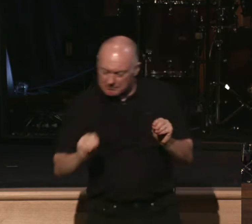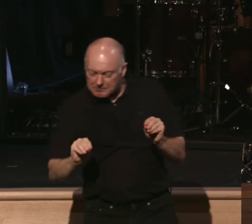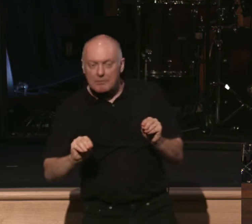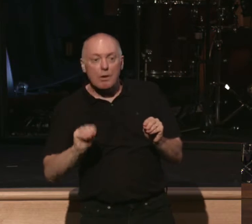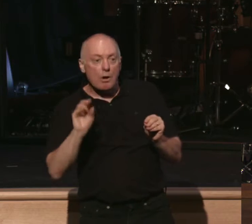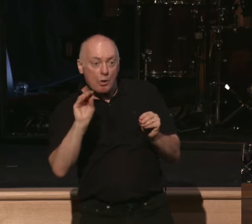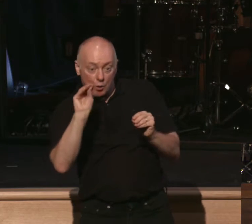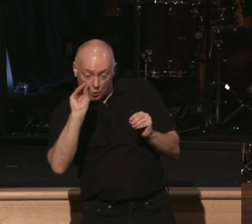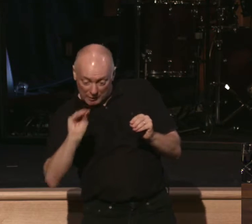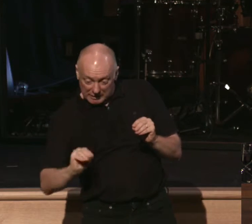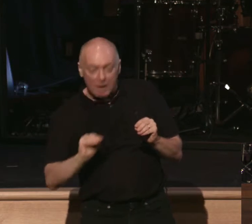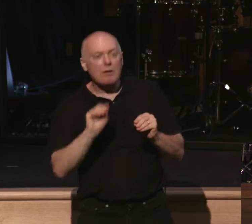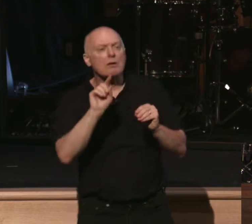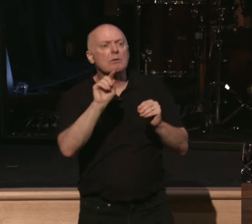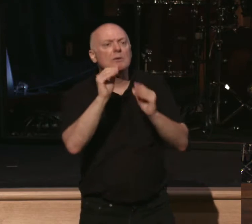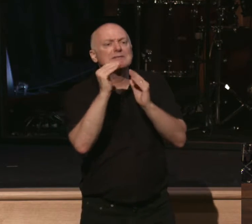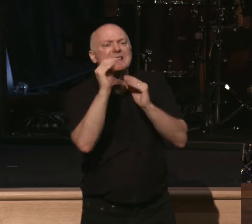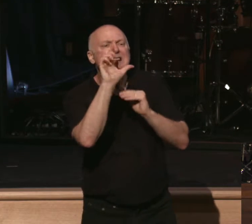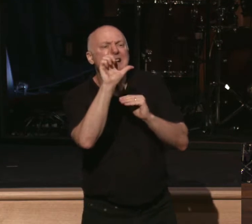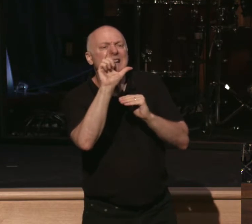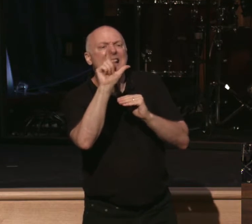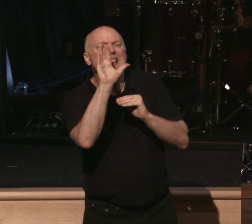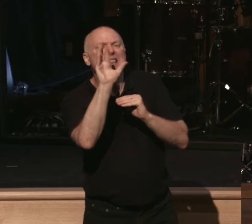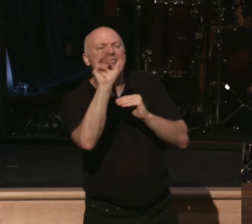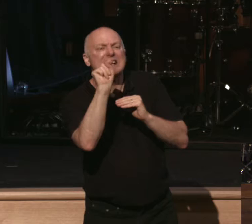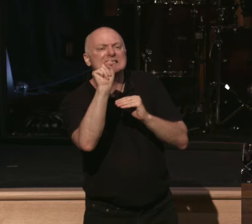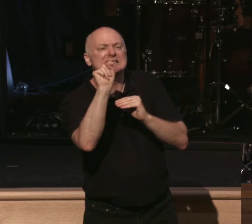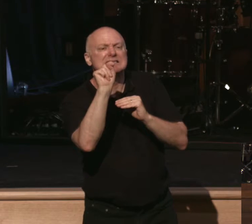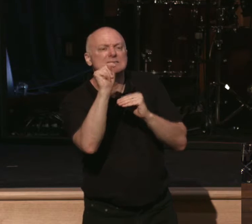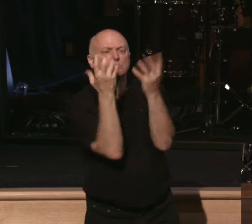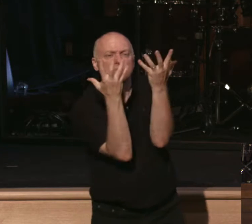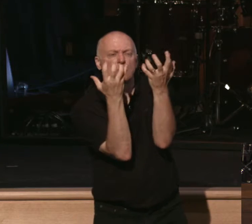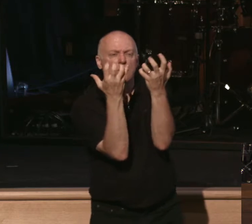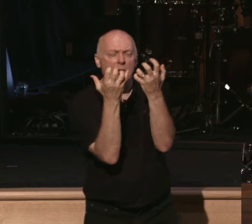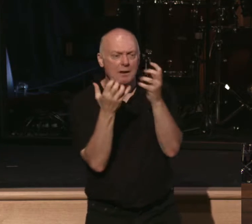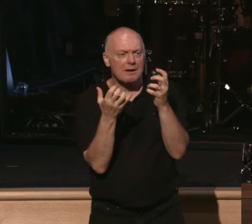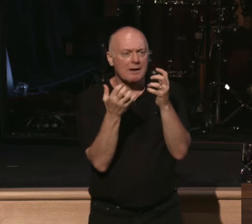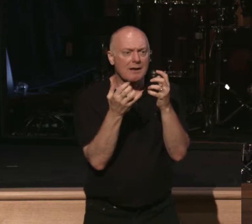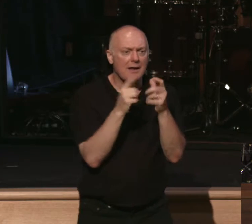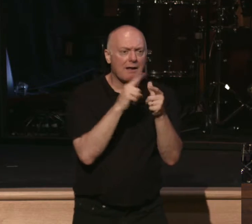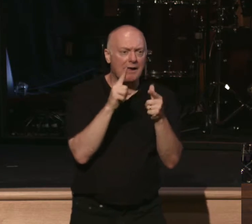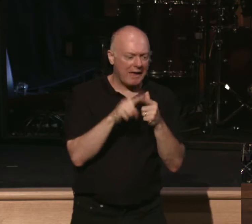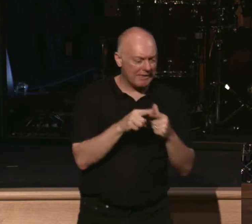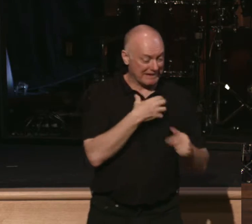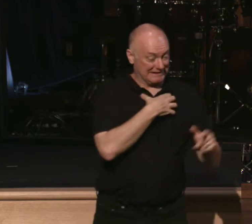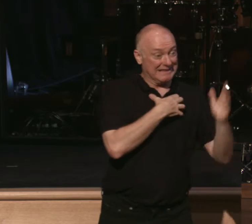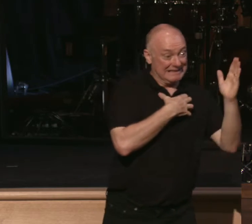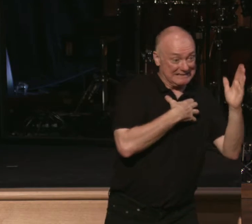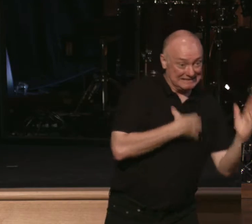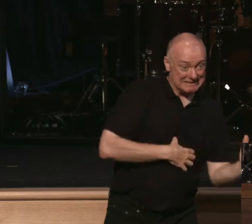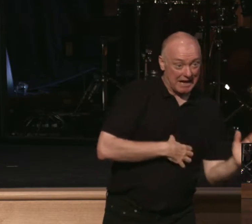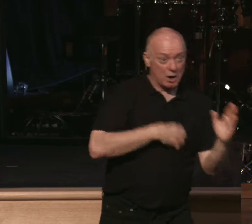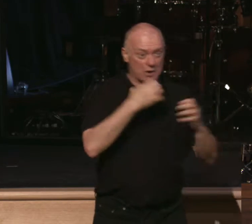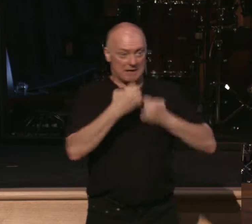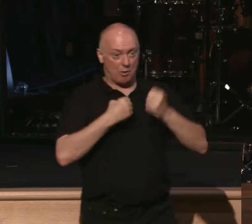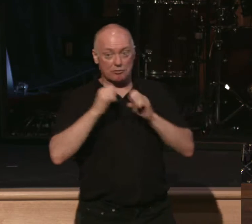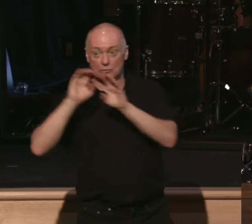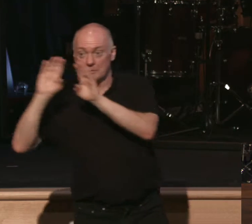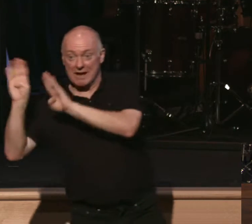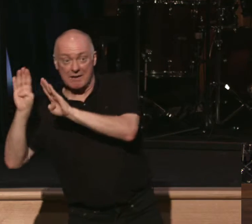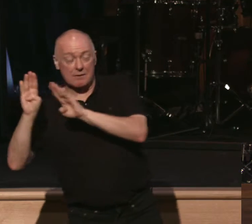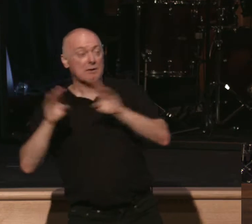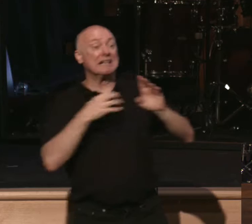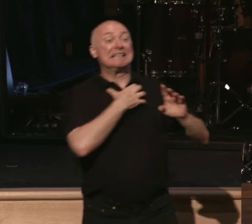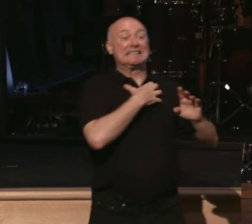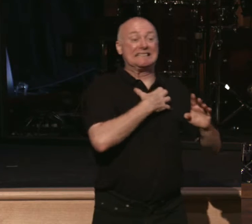lust. Okay? And then I want you to do the same thing from the desire, emotions, behavior sheet. Under